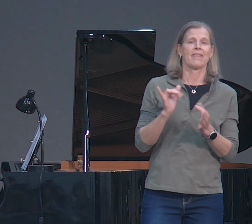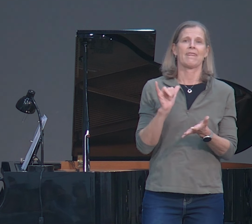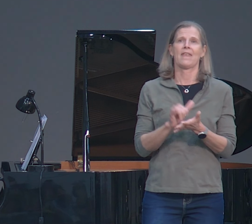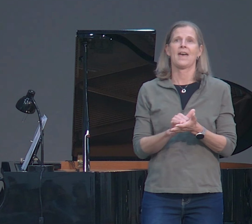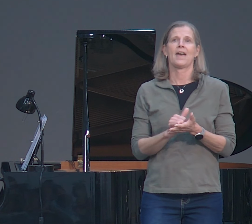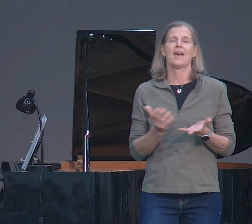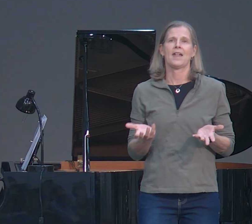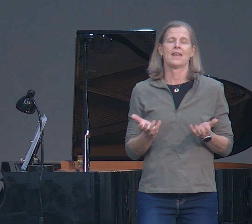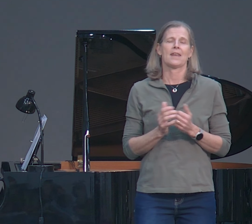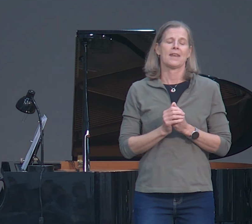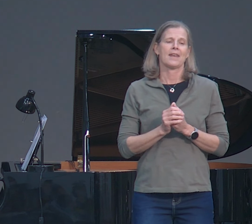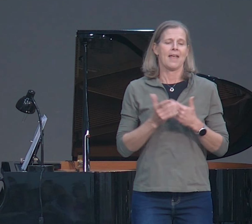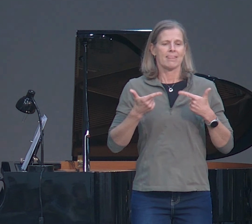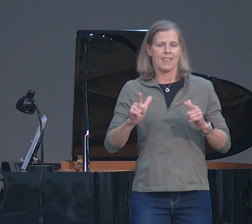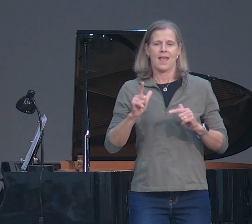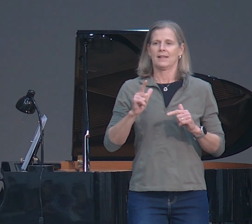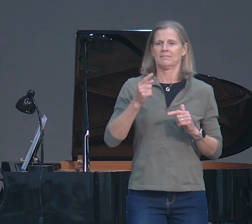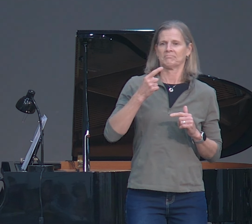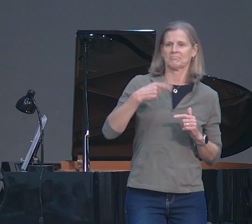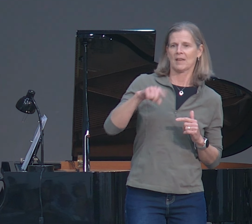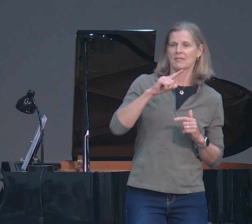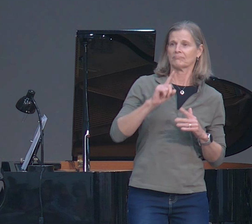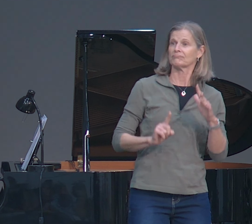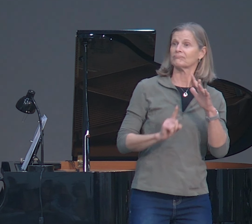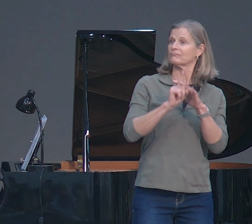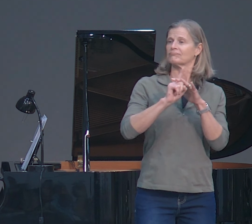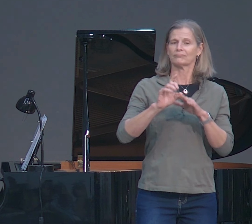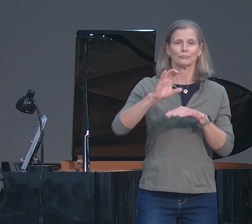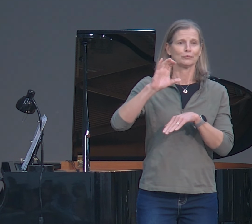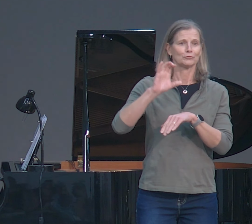that lets us show up at church,